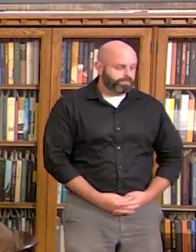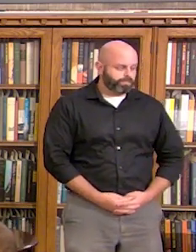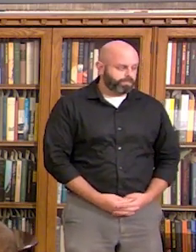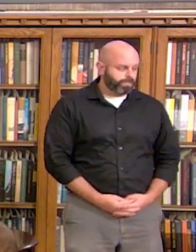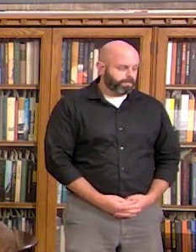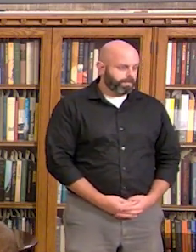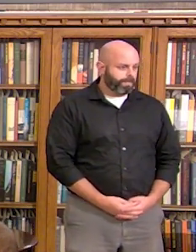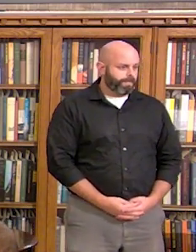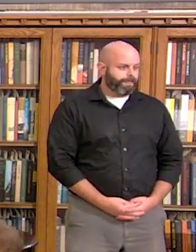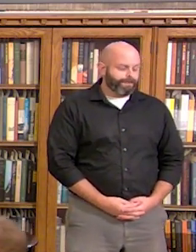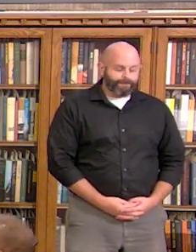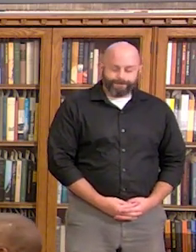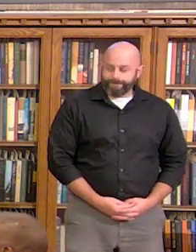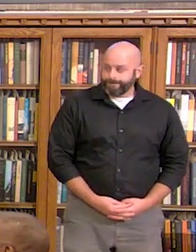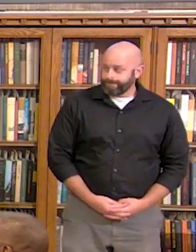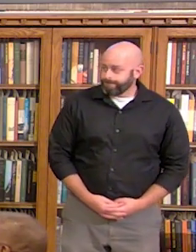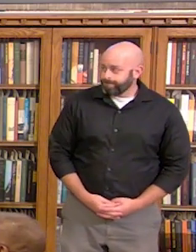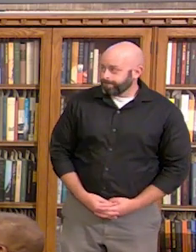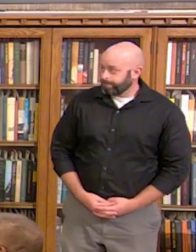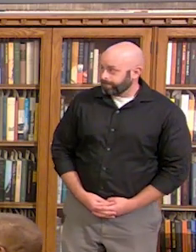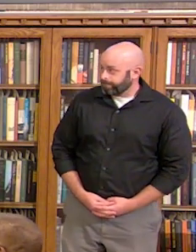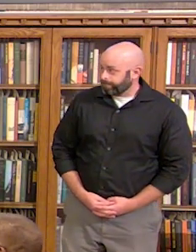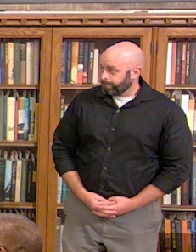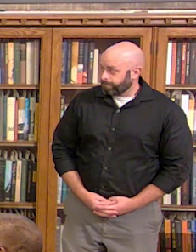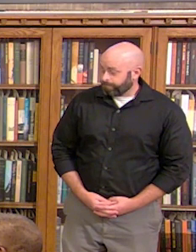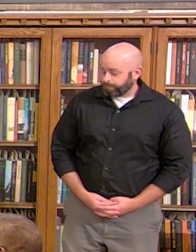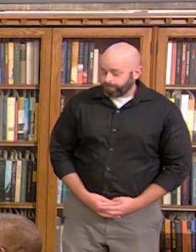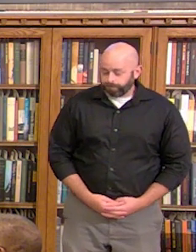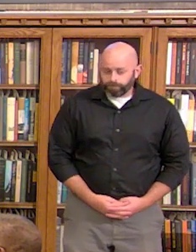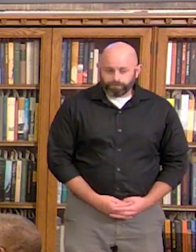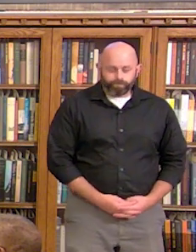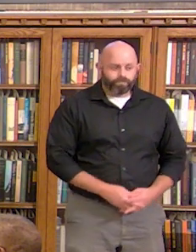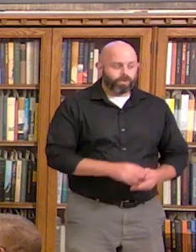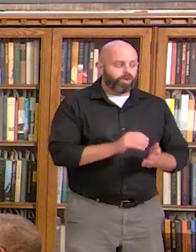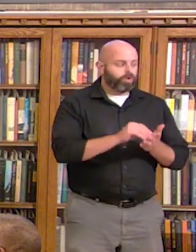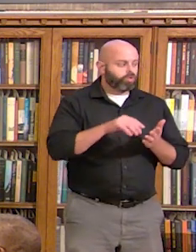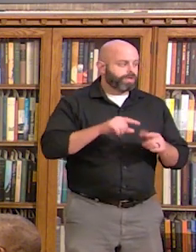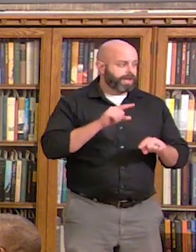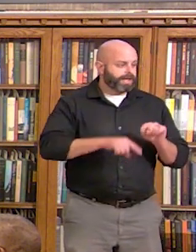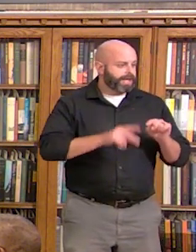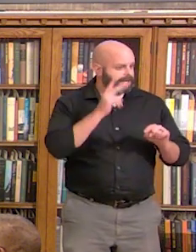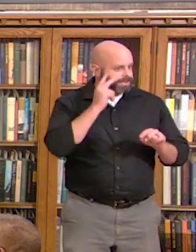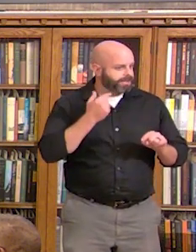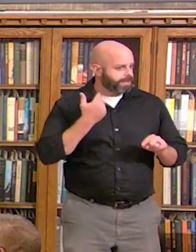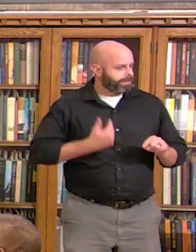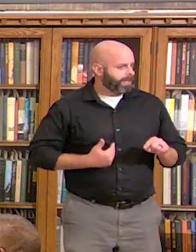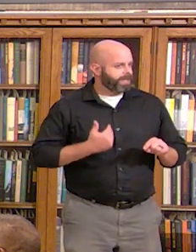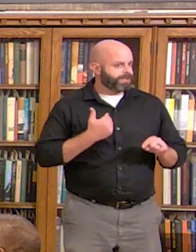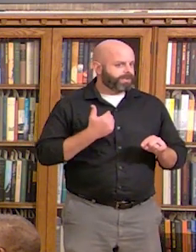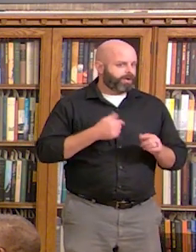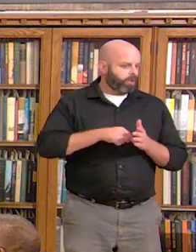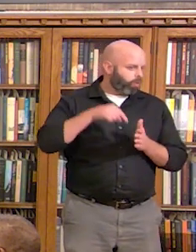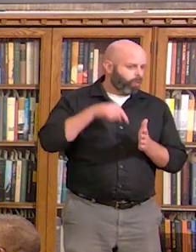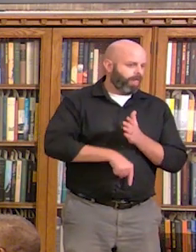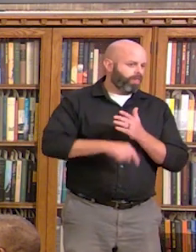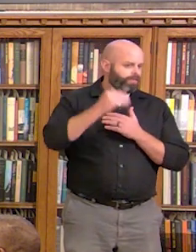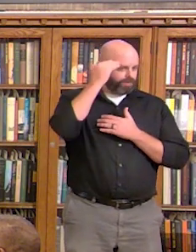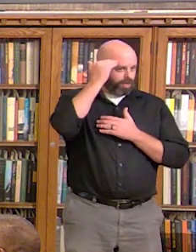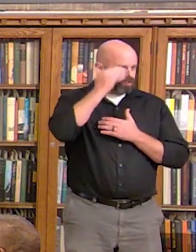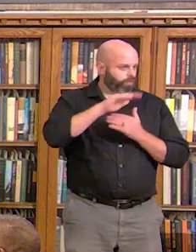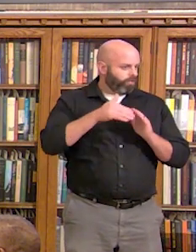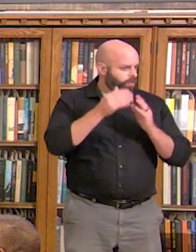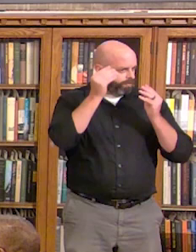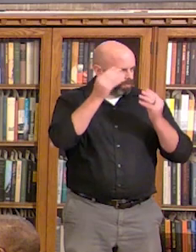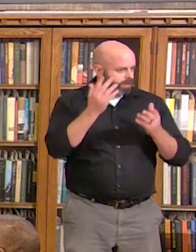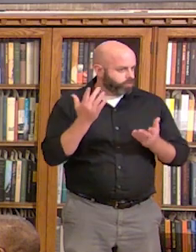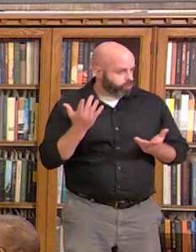it well I certainly can't uh students certainly can't see me as a wealth of knowledge of all the information